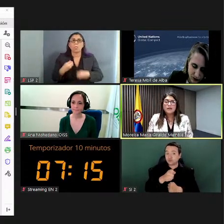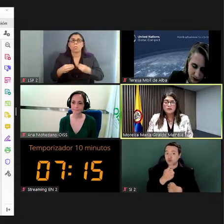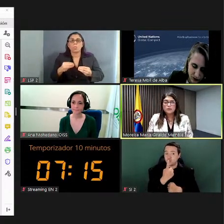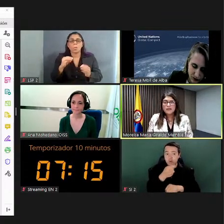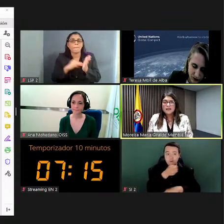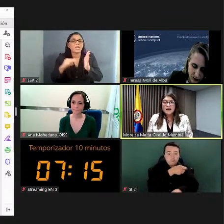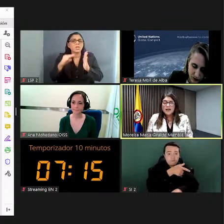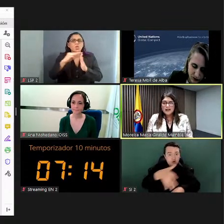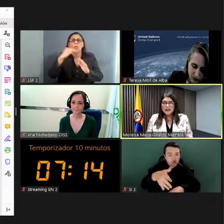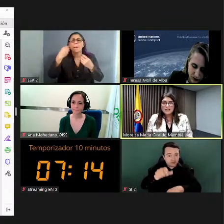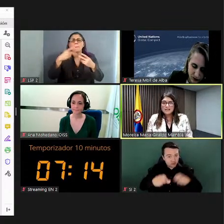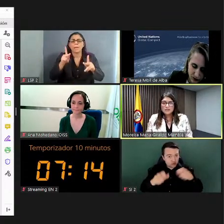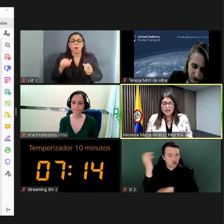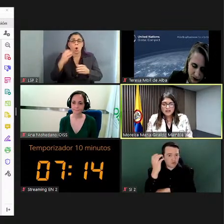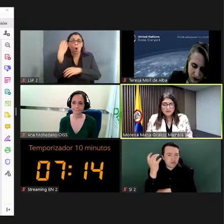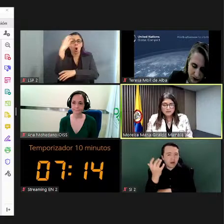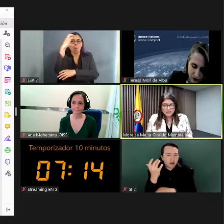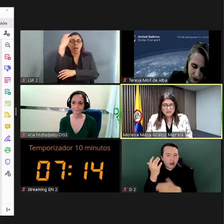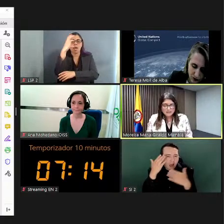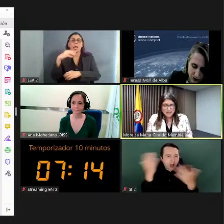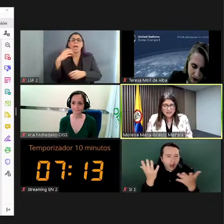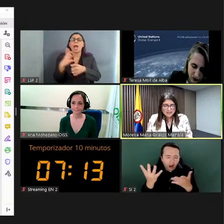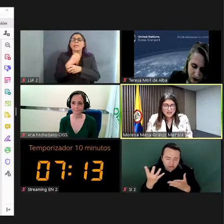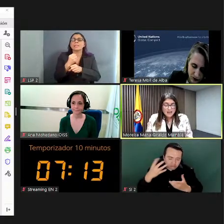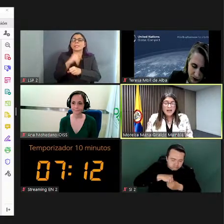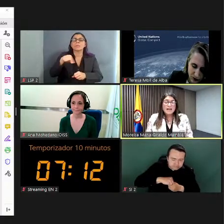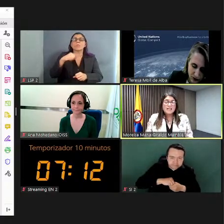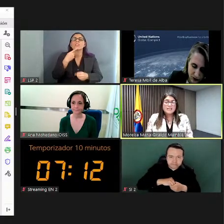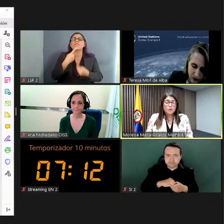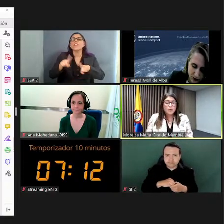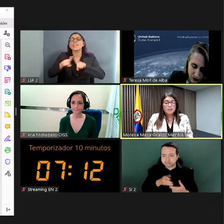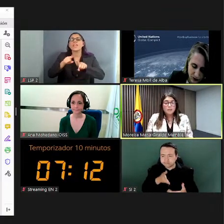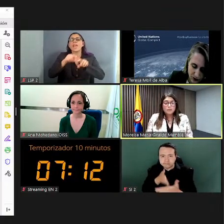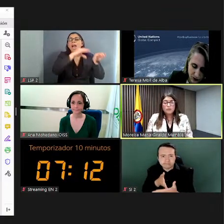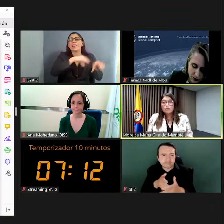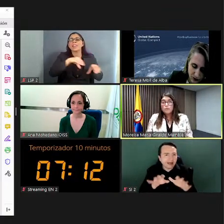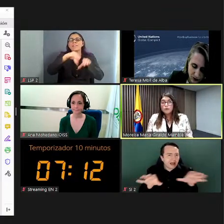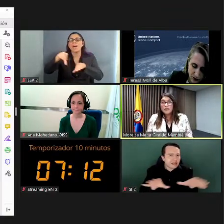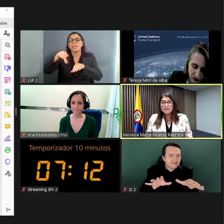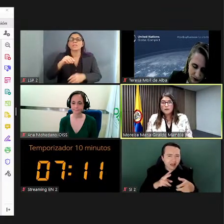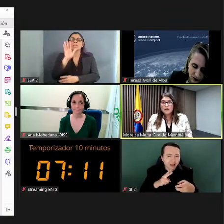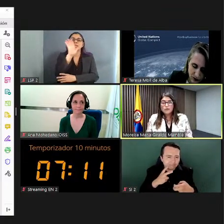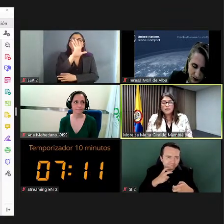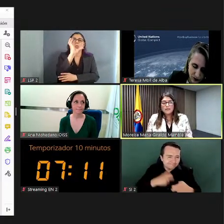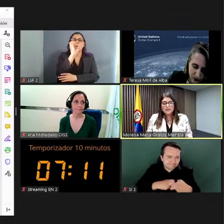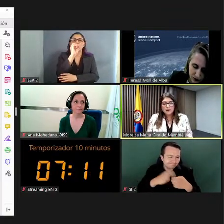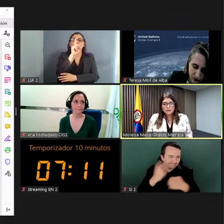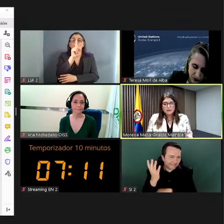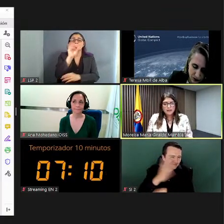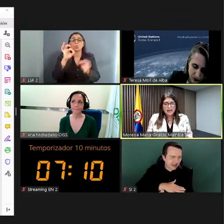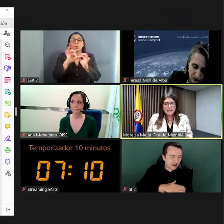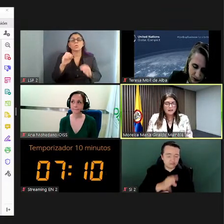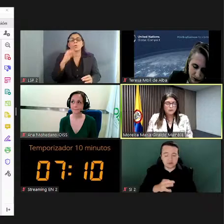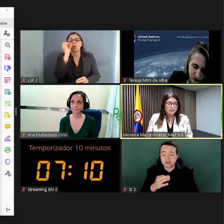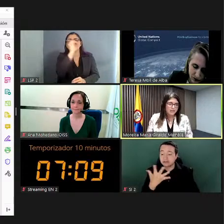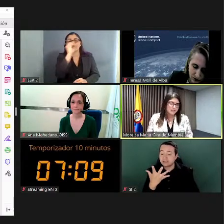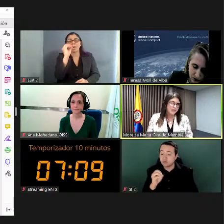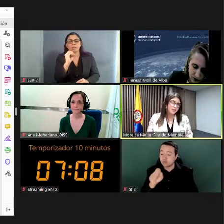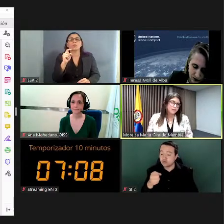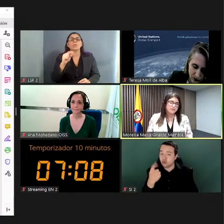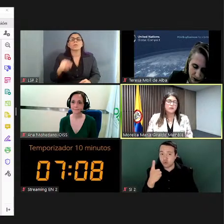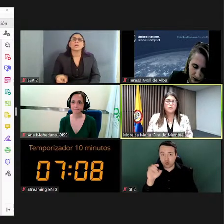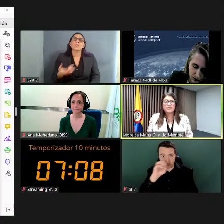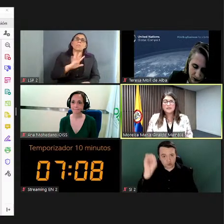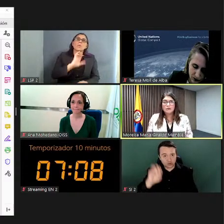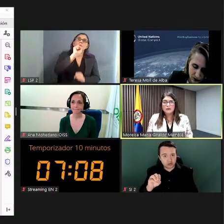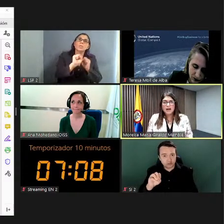this three million columns that have difficulties in carrying out our activities 50.1 of them